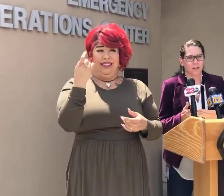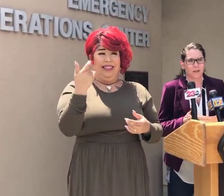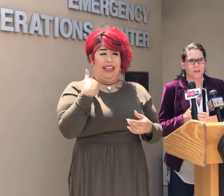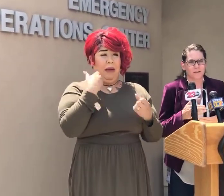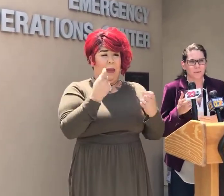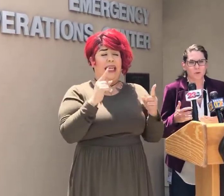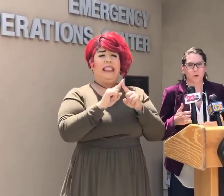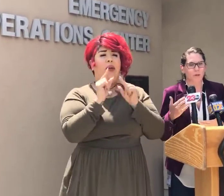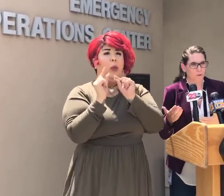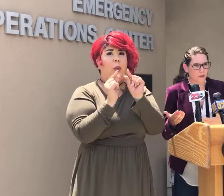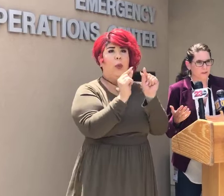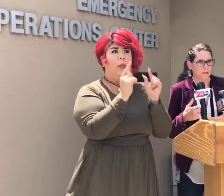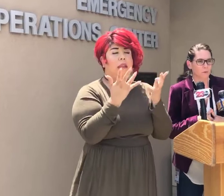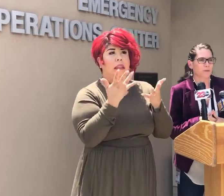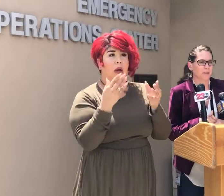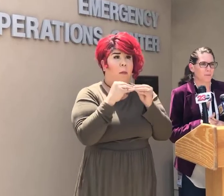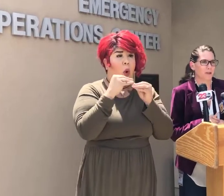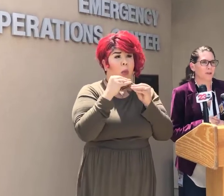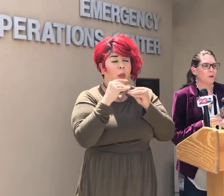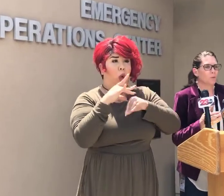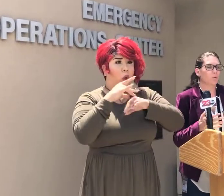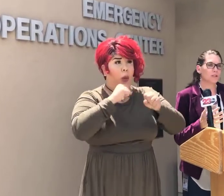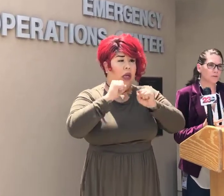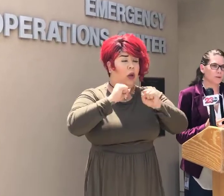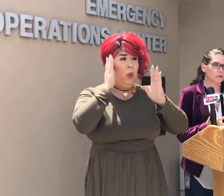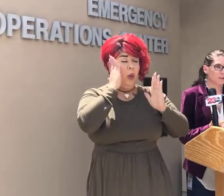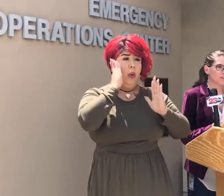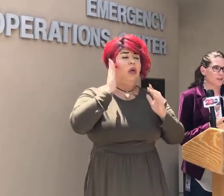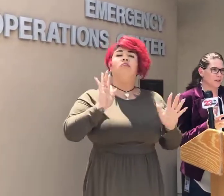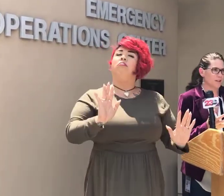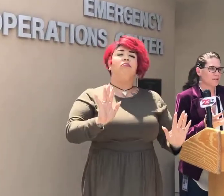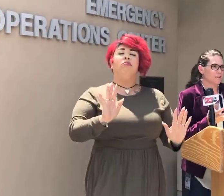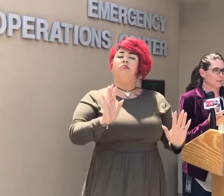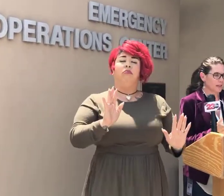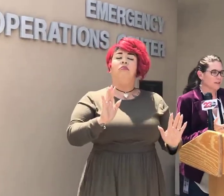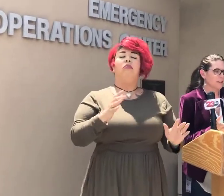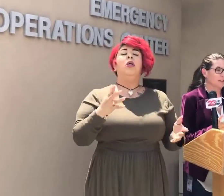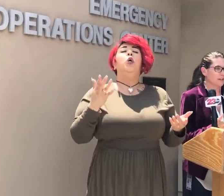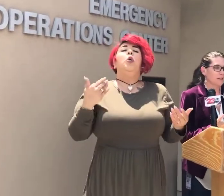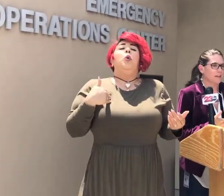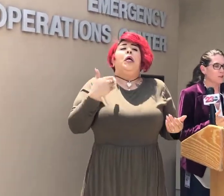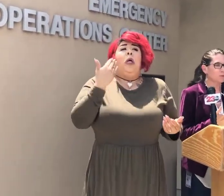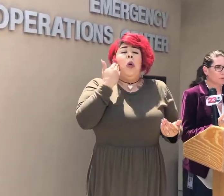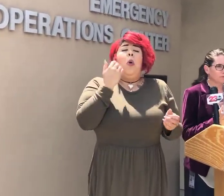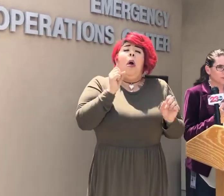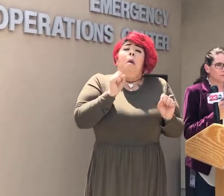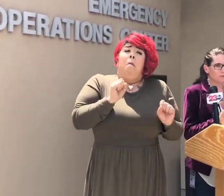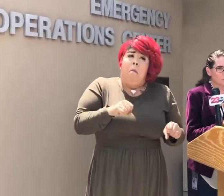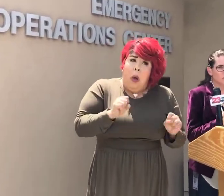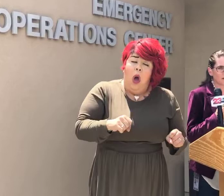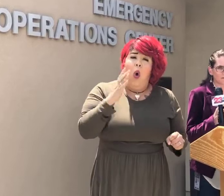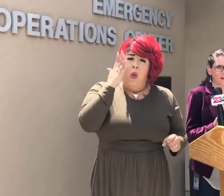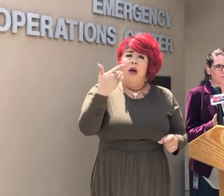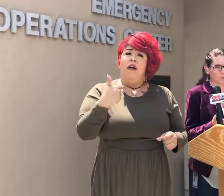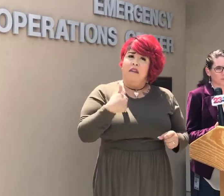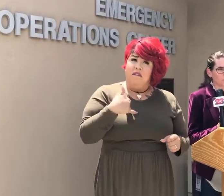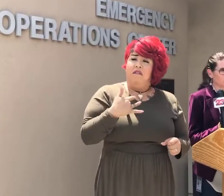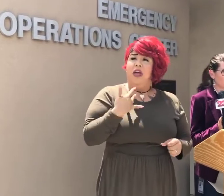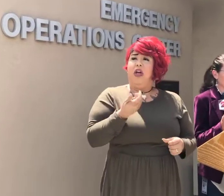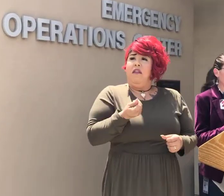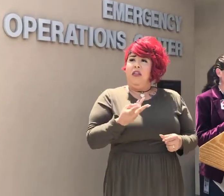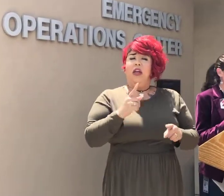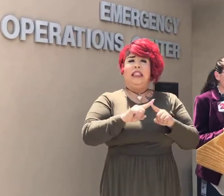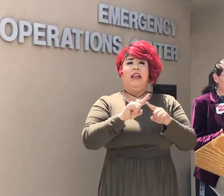are subsequent earthquakes that will be coming. What we do know is that it is likely that you will feel